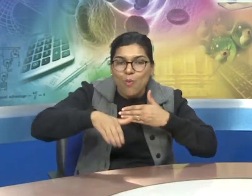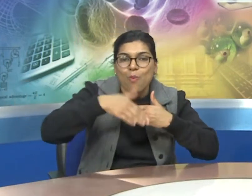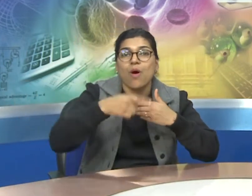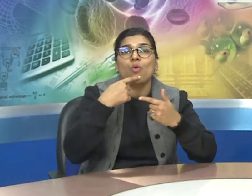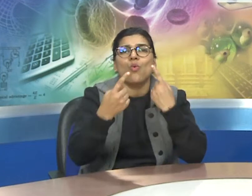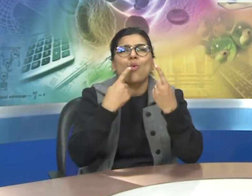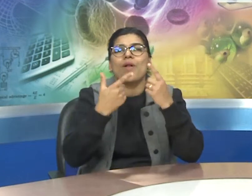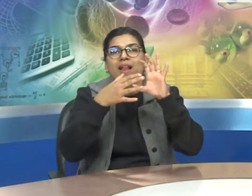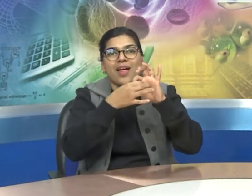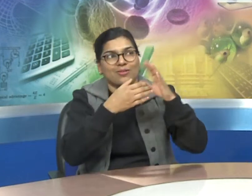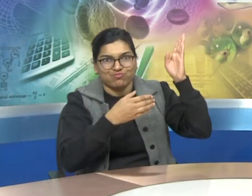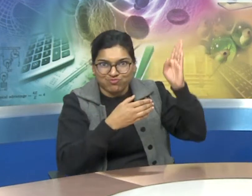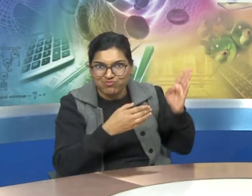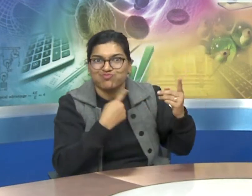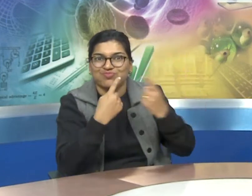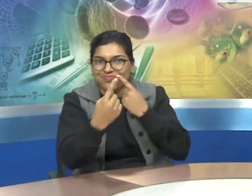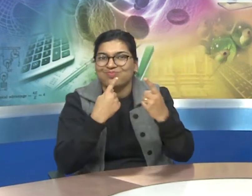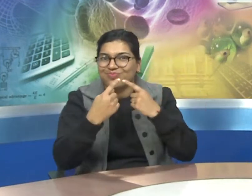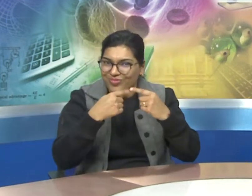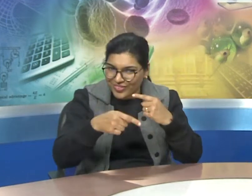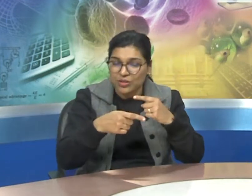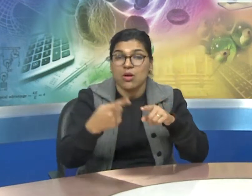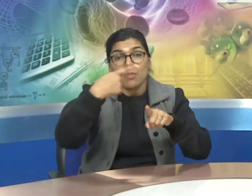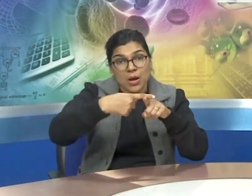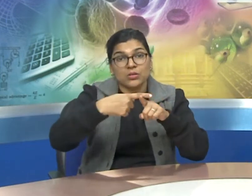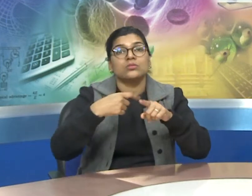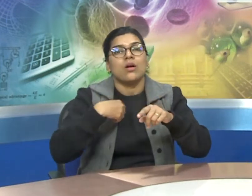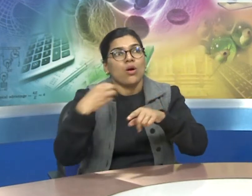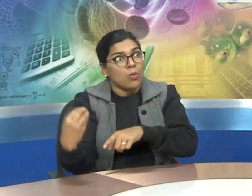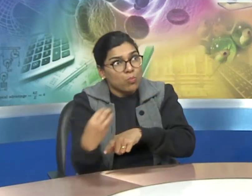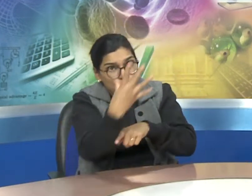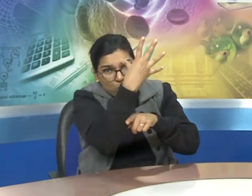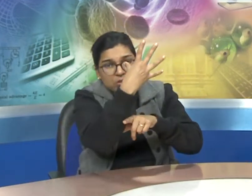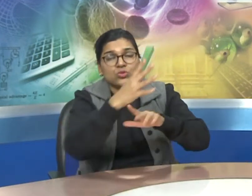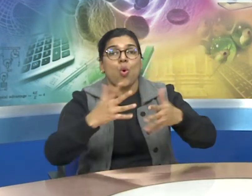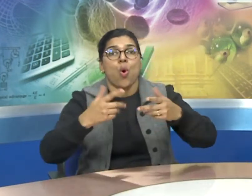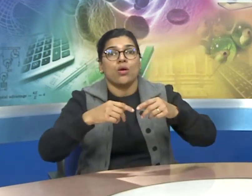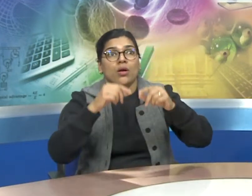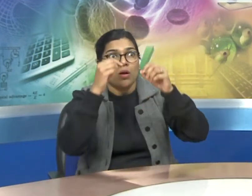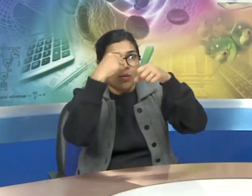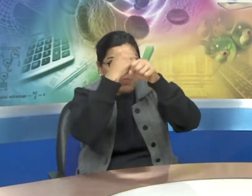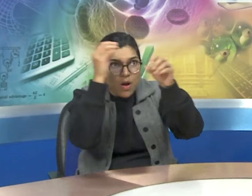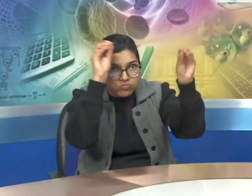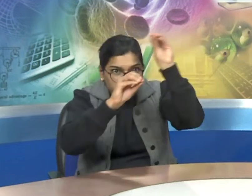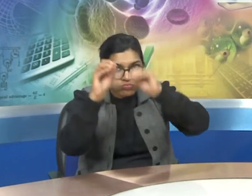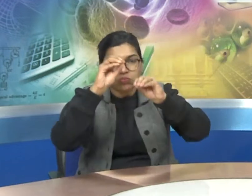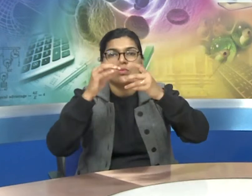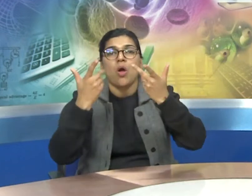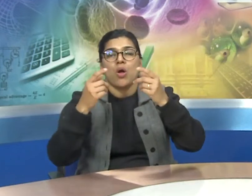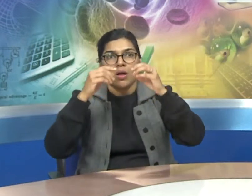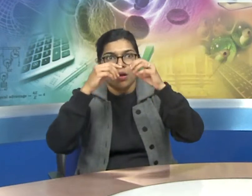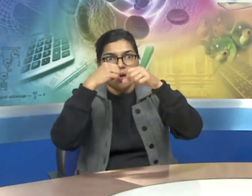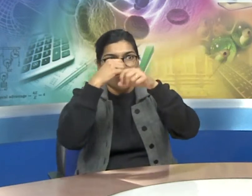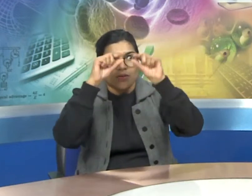to present. And then the second important thing is your